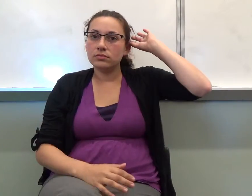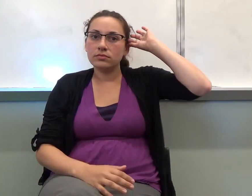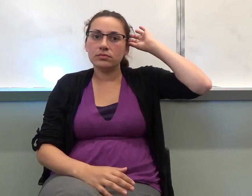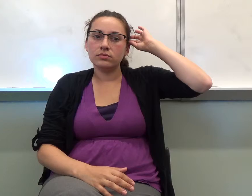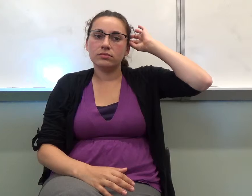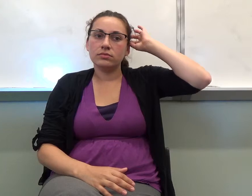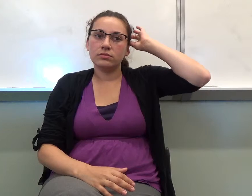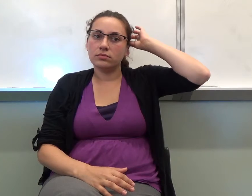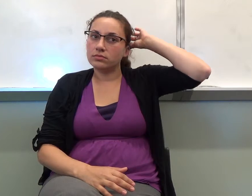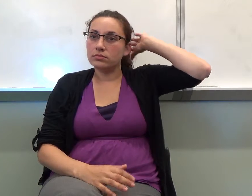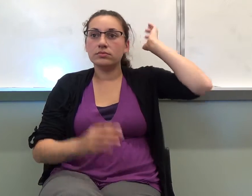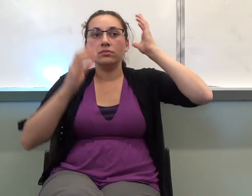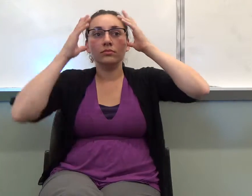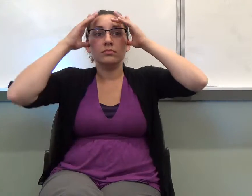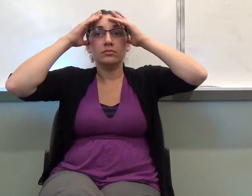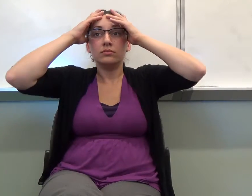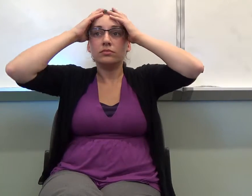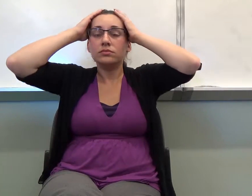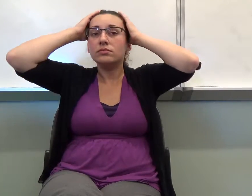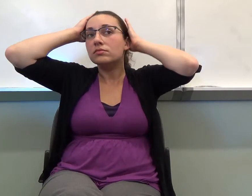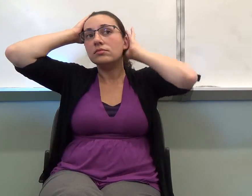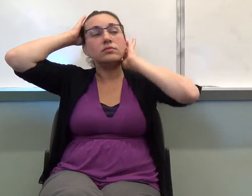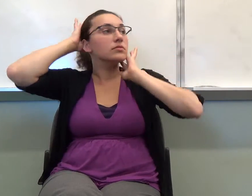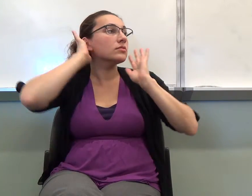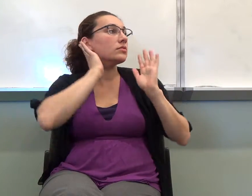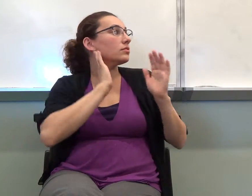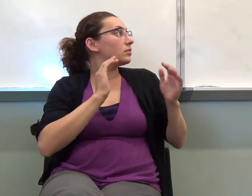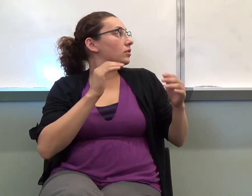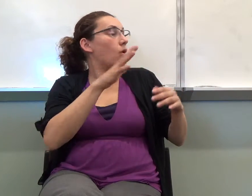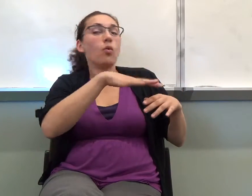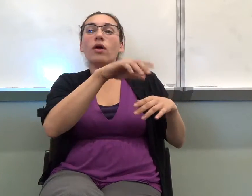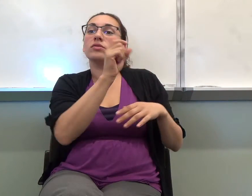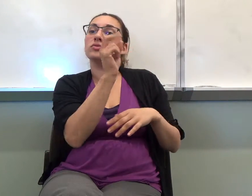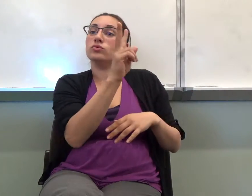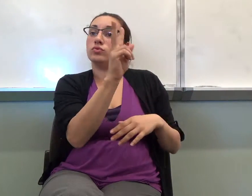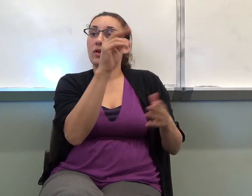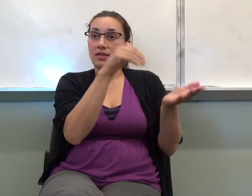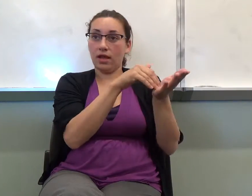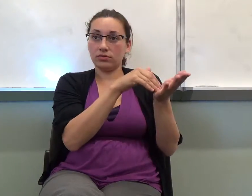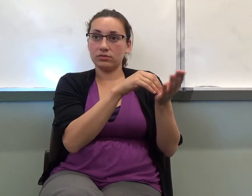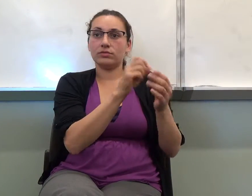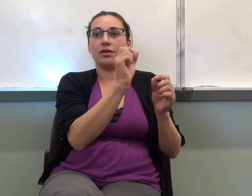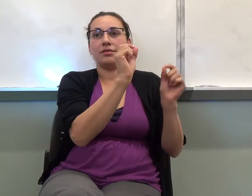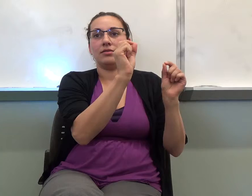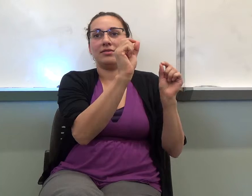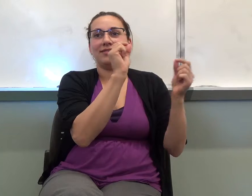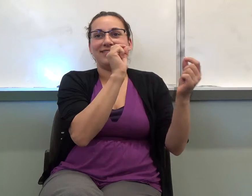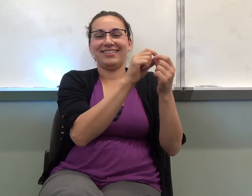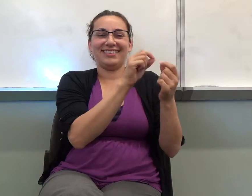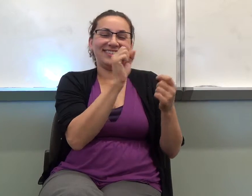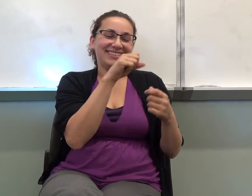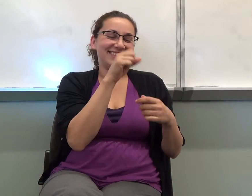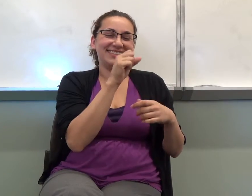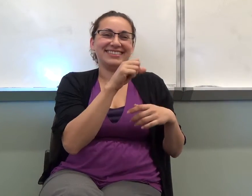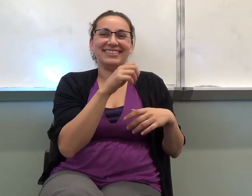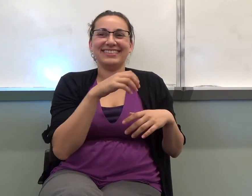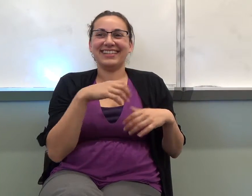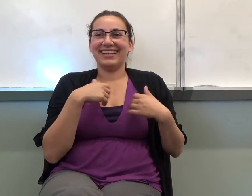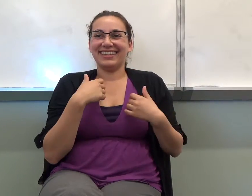And when you get to 2000, you put a dot there. If you wanted to do it for the women, you could too, but they asked about the men. So you say, well, what is that